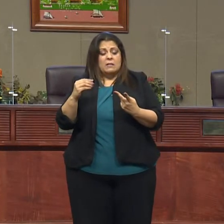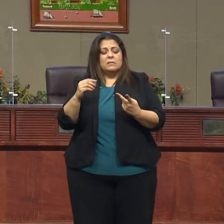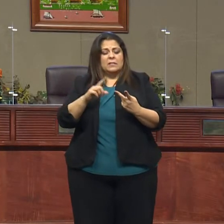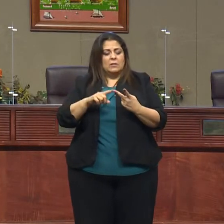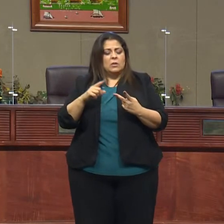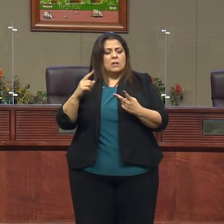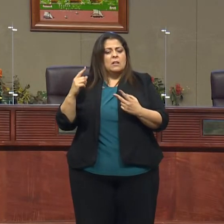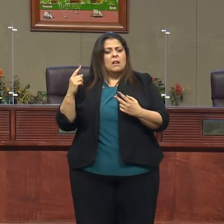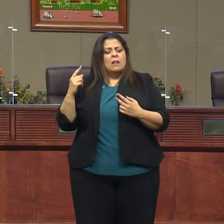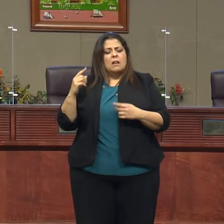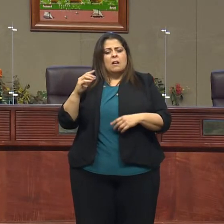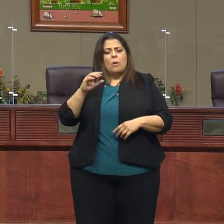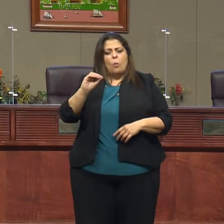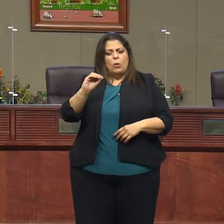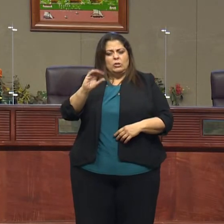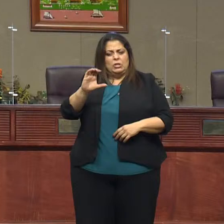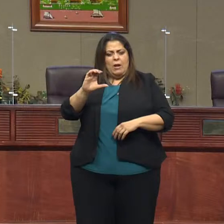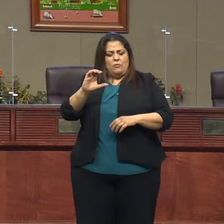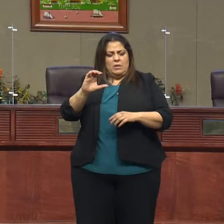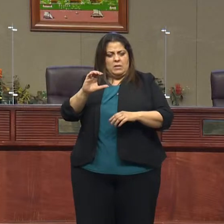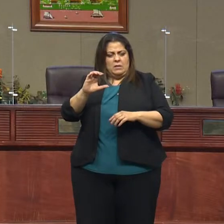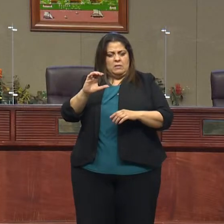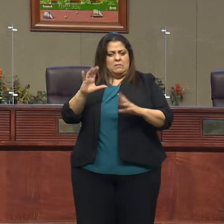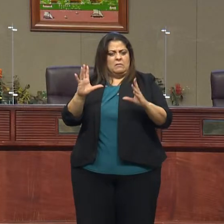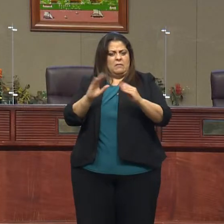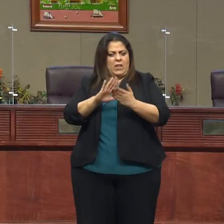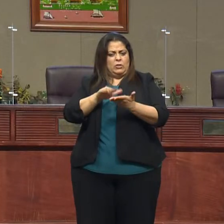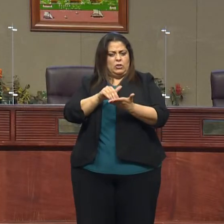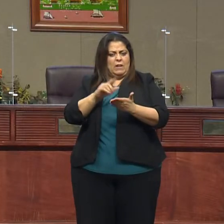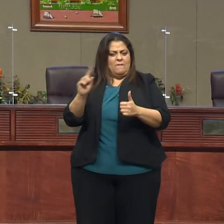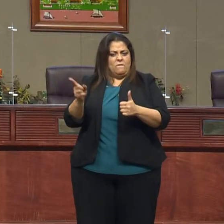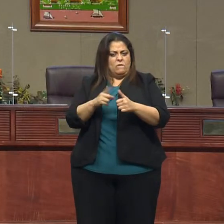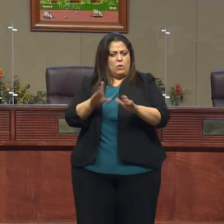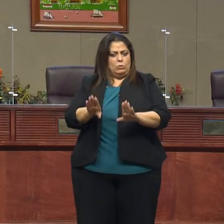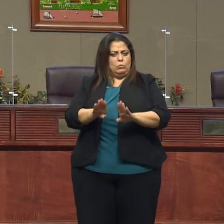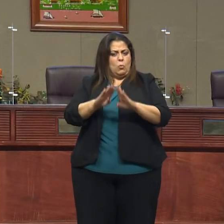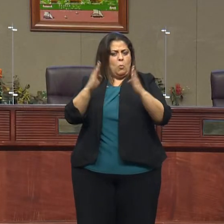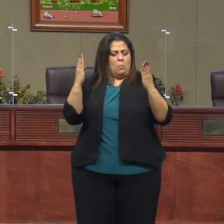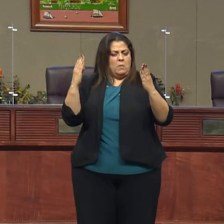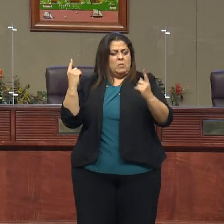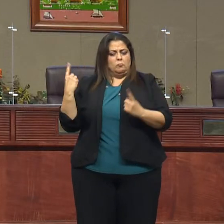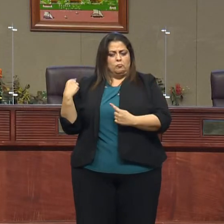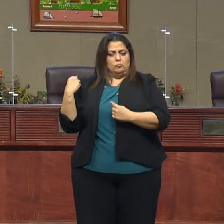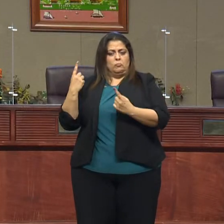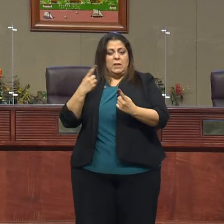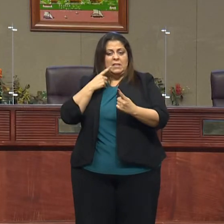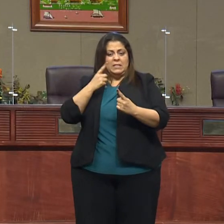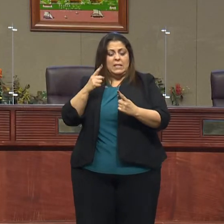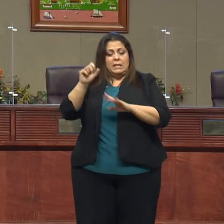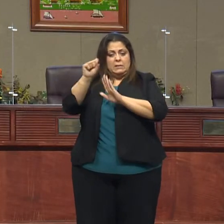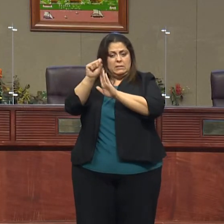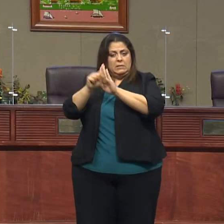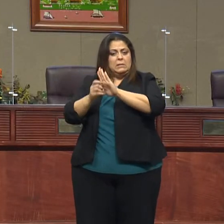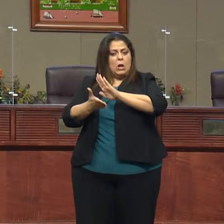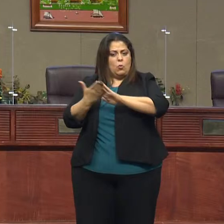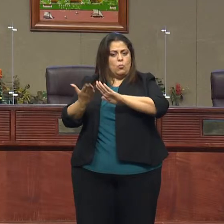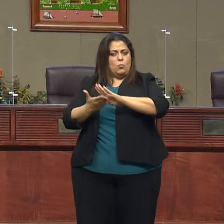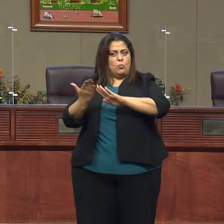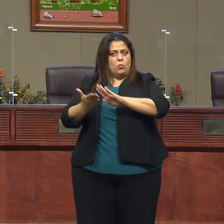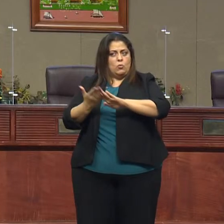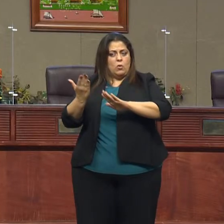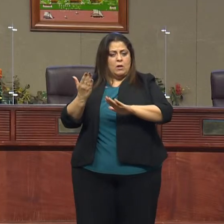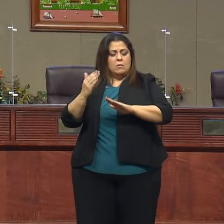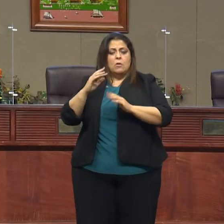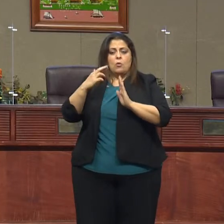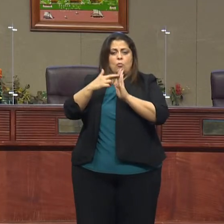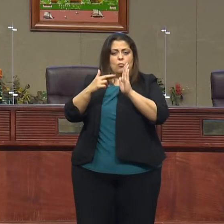when this Orange County site first opened, we were hearing that it was being run by the state. It was all the